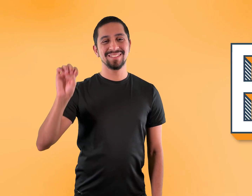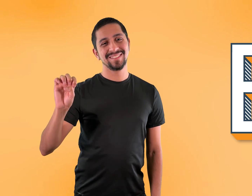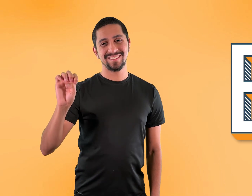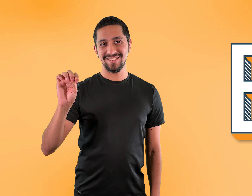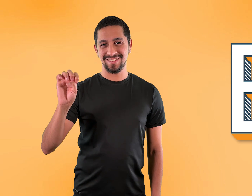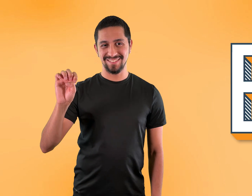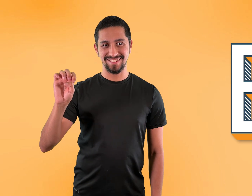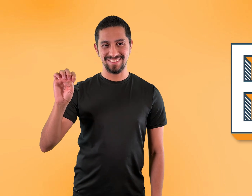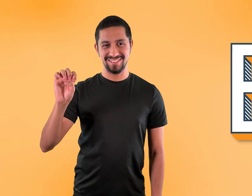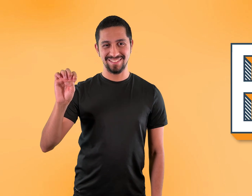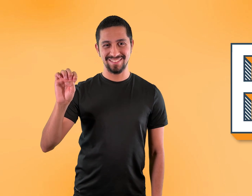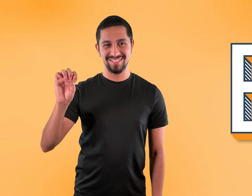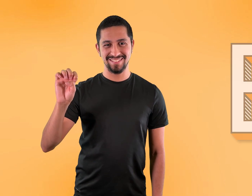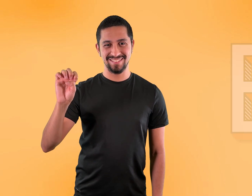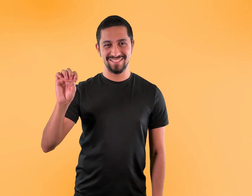E.